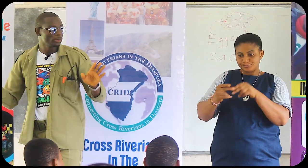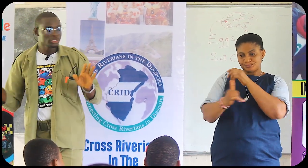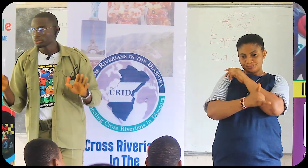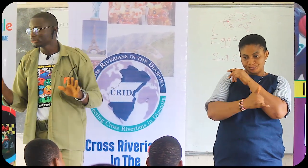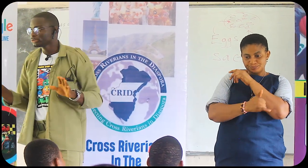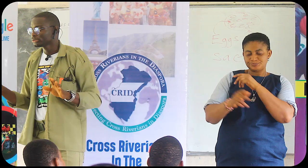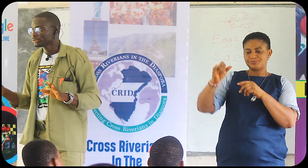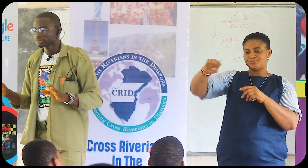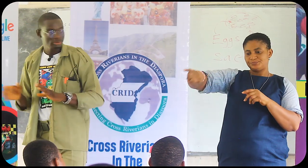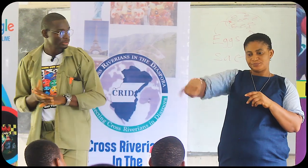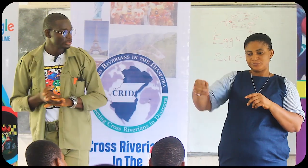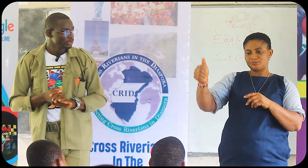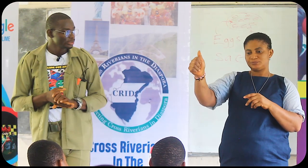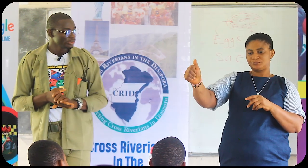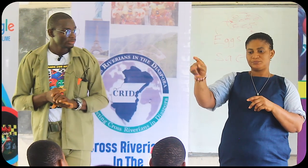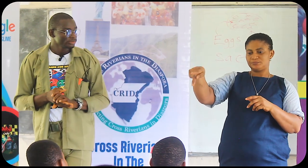mosquito population.